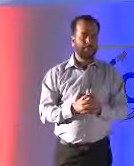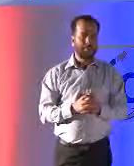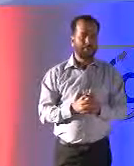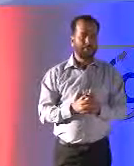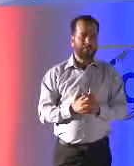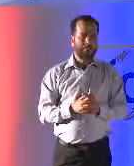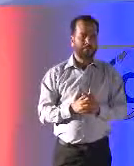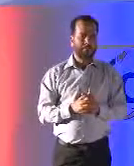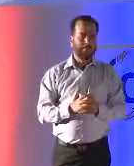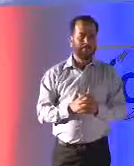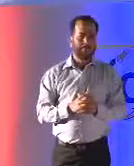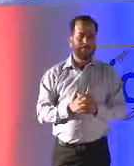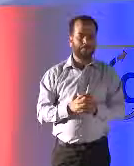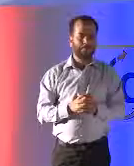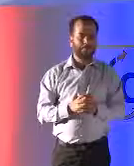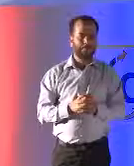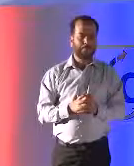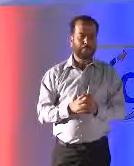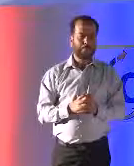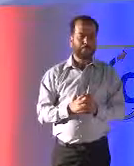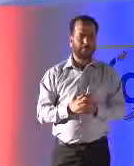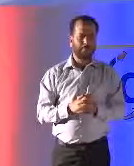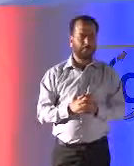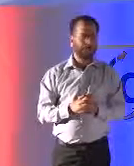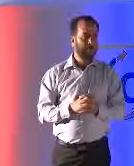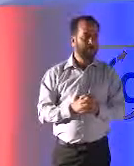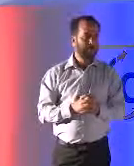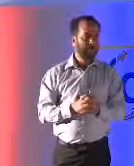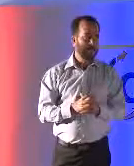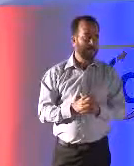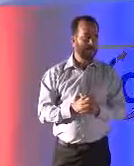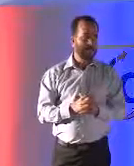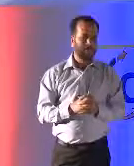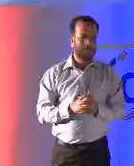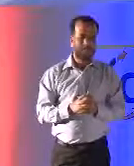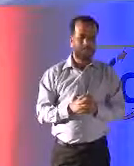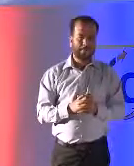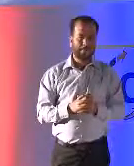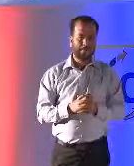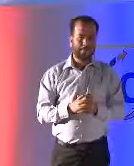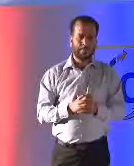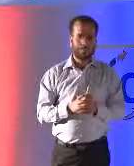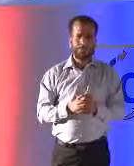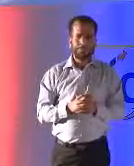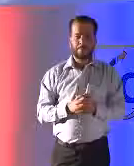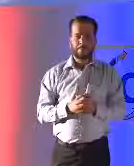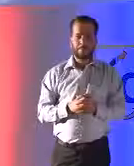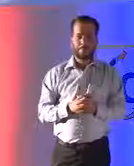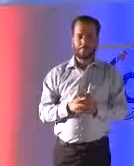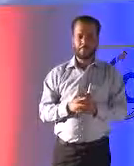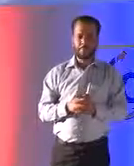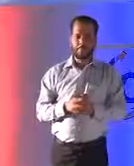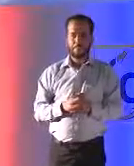social responsibility, but unfortunately we are without it in this part of the world, and unless we see some